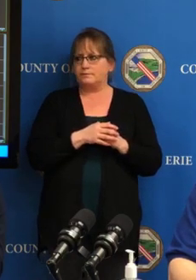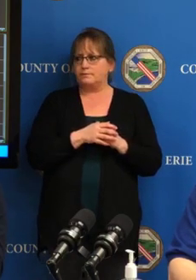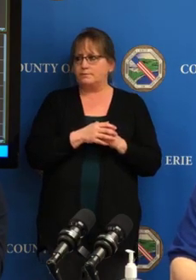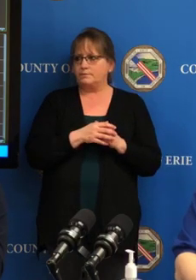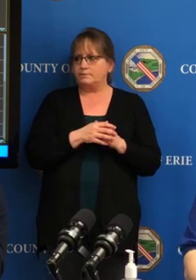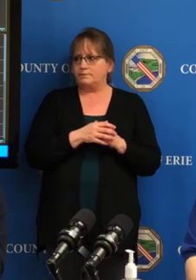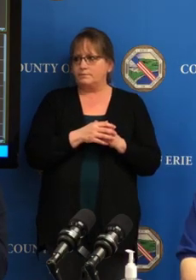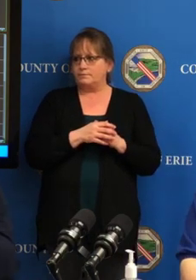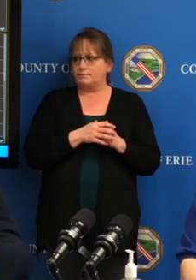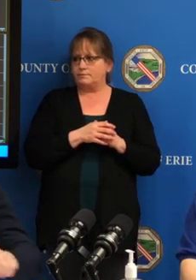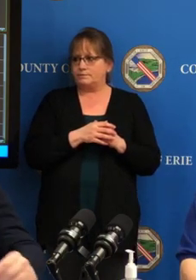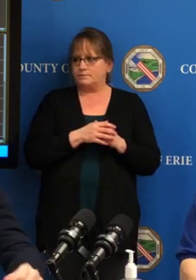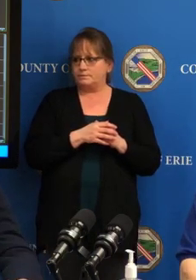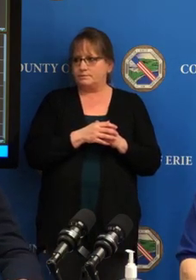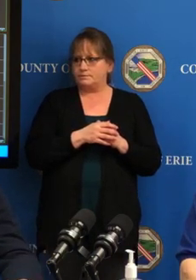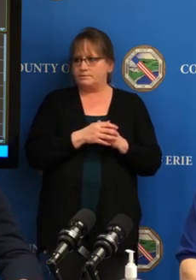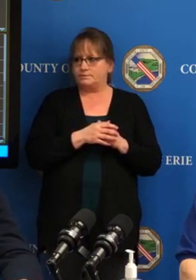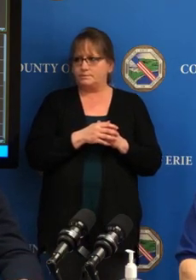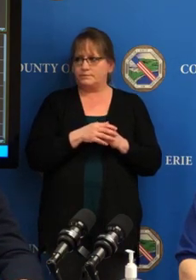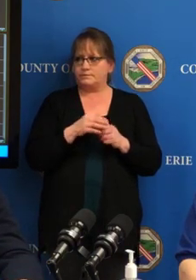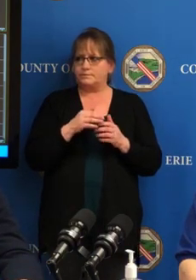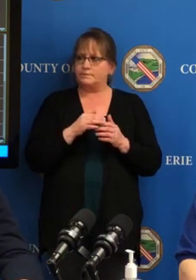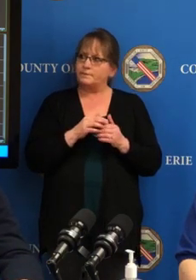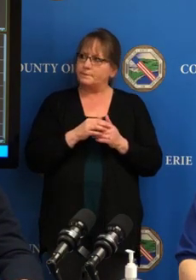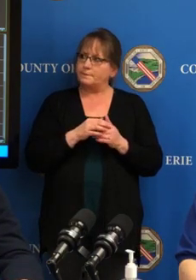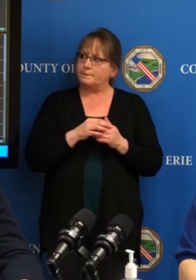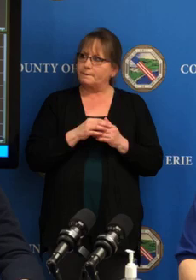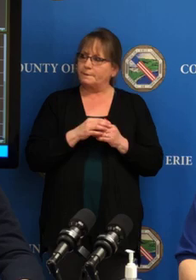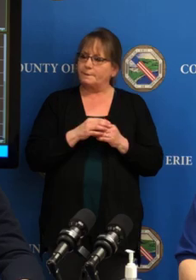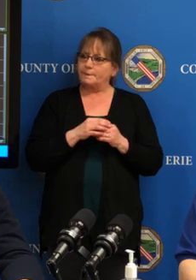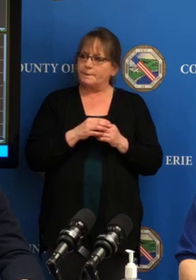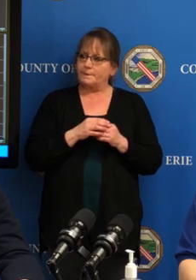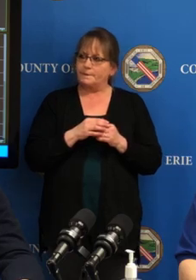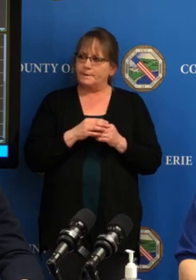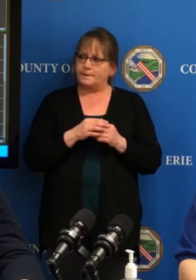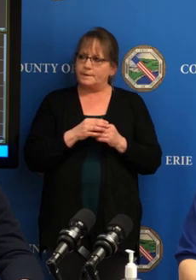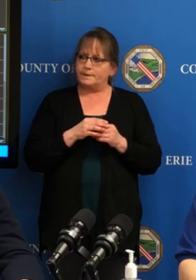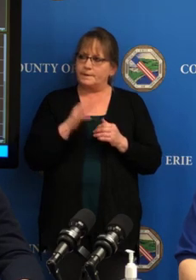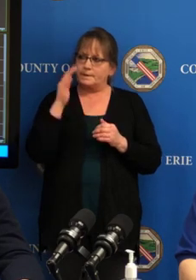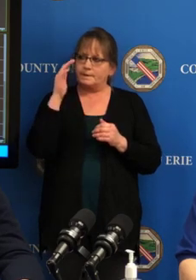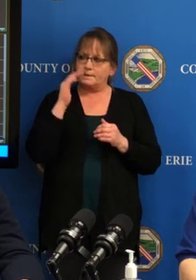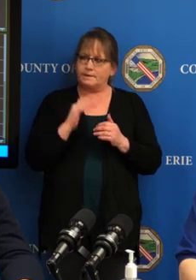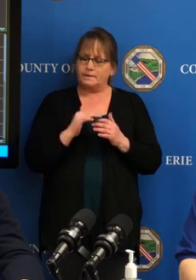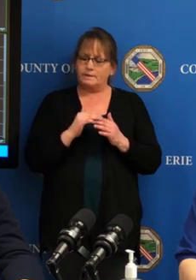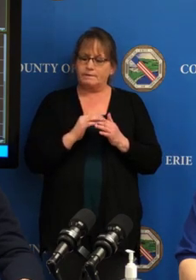Thank you. Next question comes regarding the